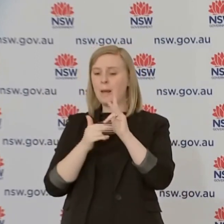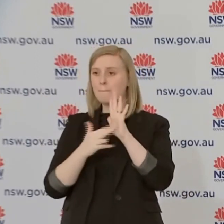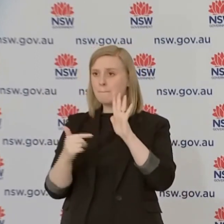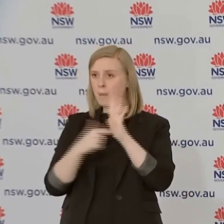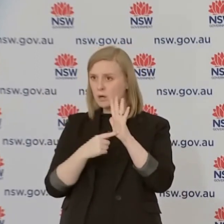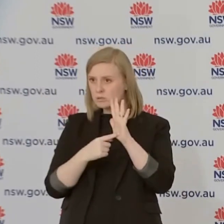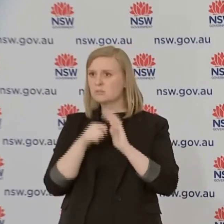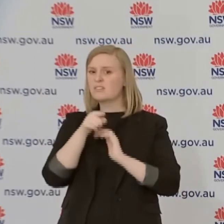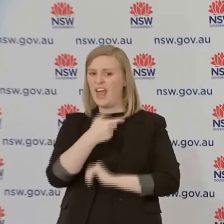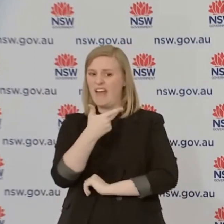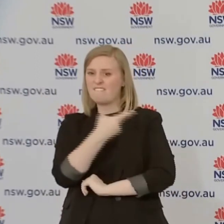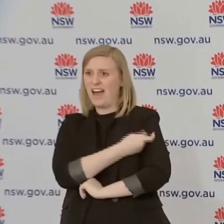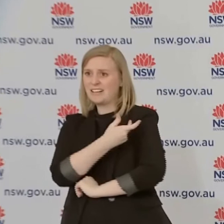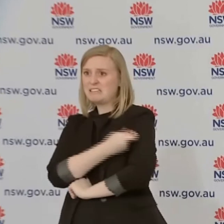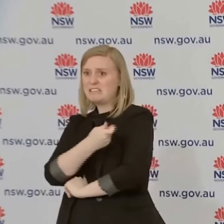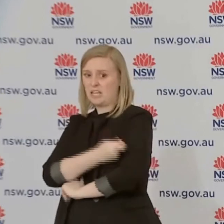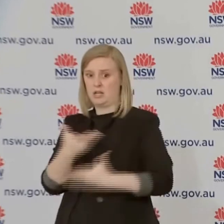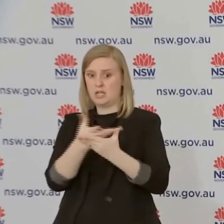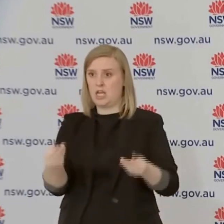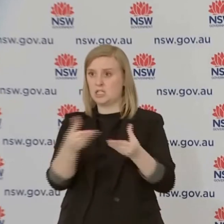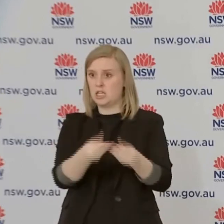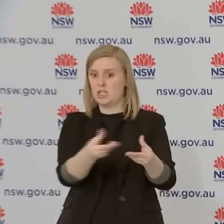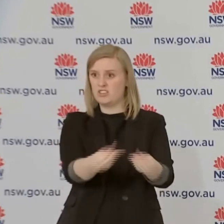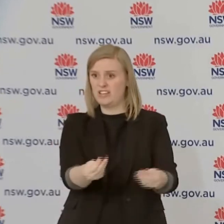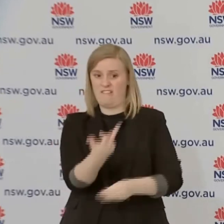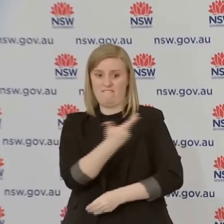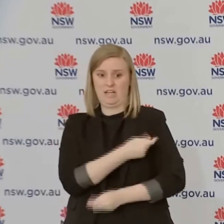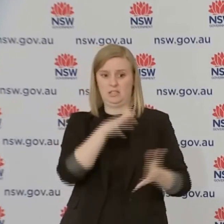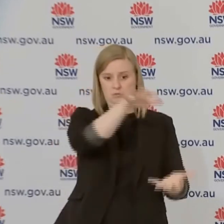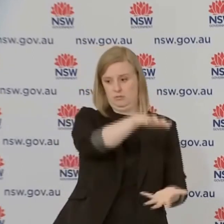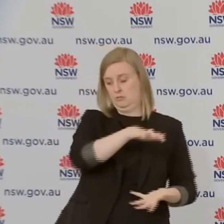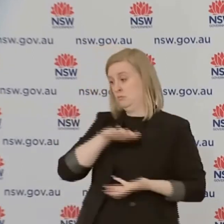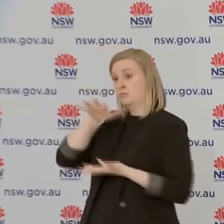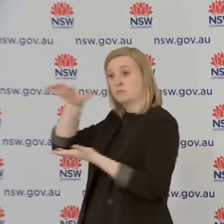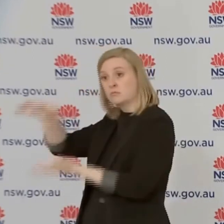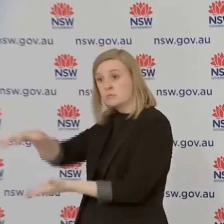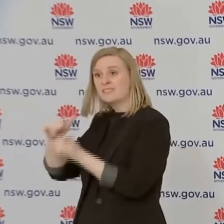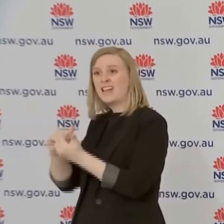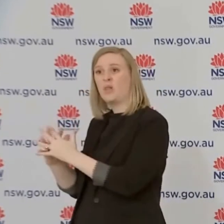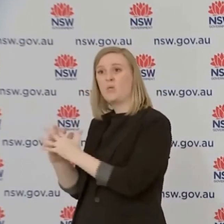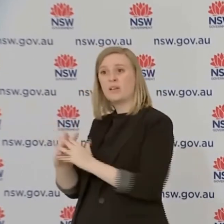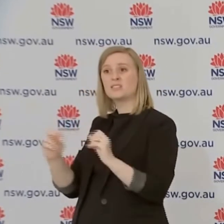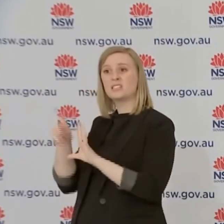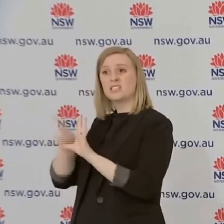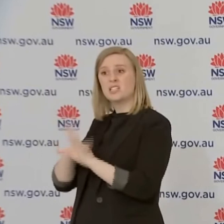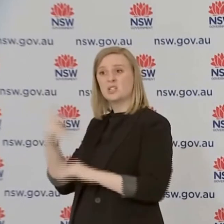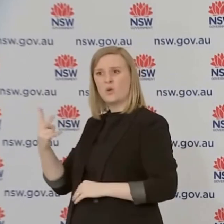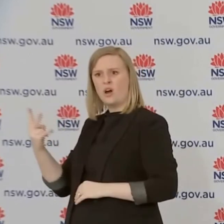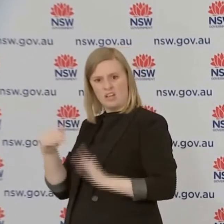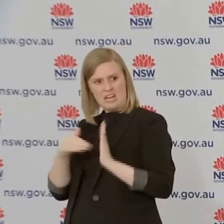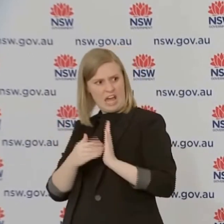about sewage detection in Belmont. So residents are understandably concerned about that. Can I assure the